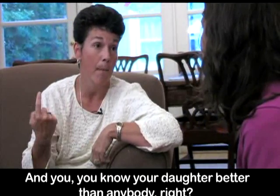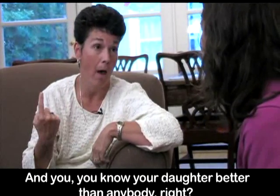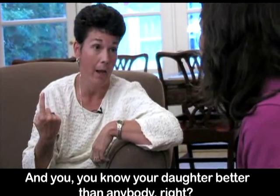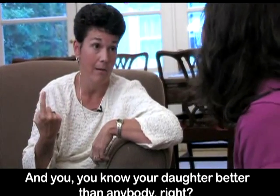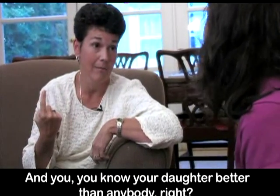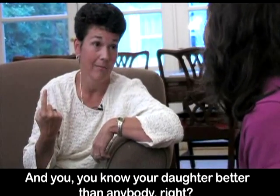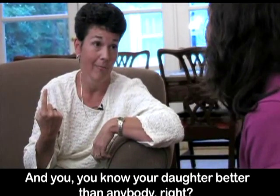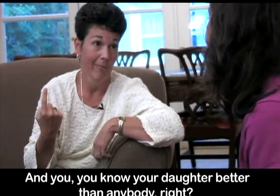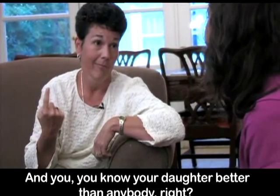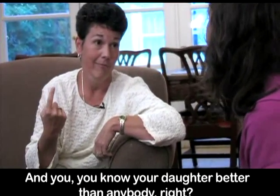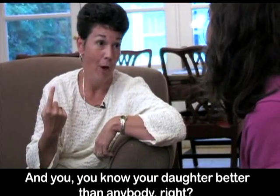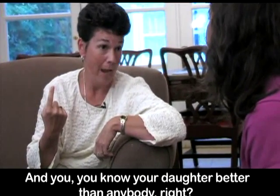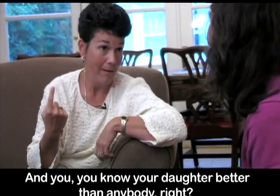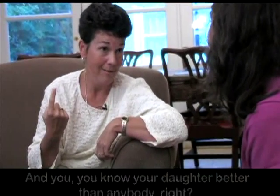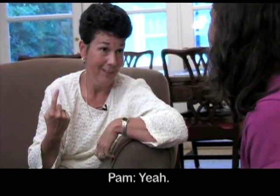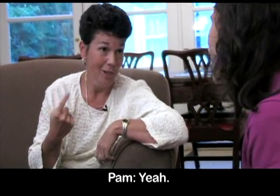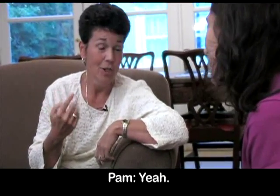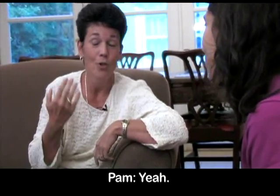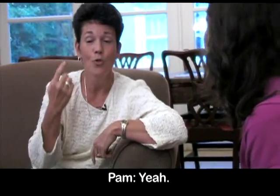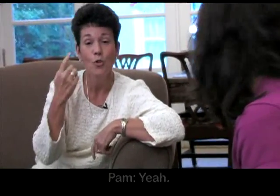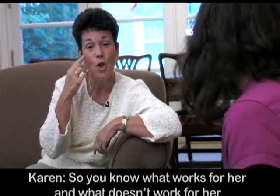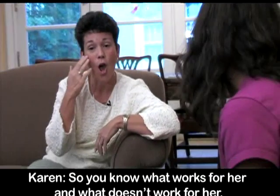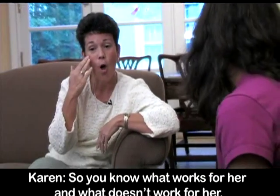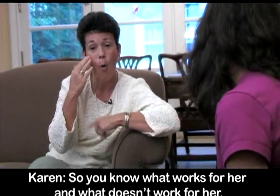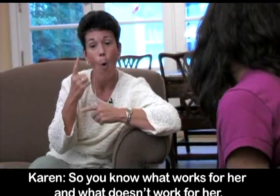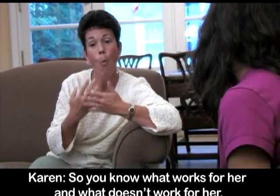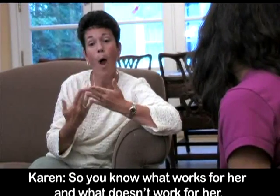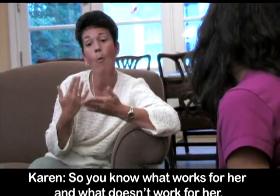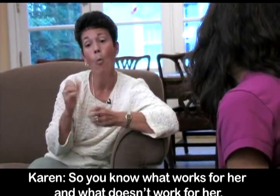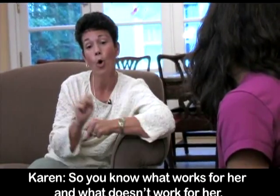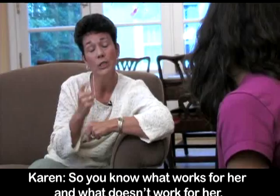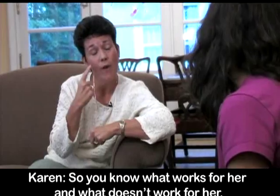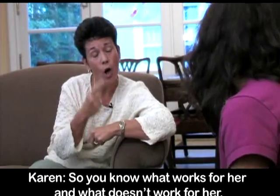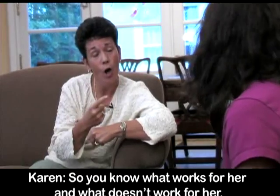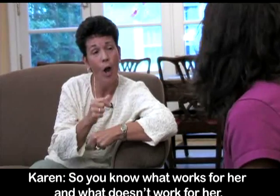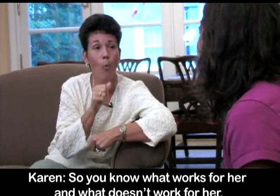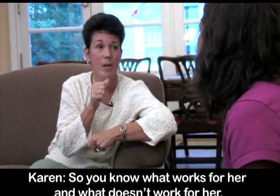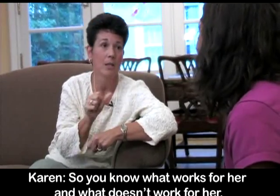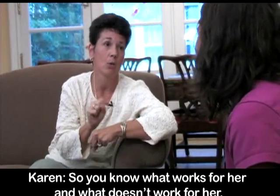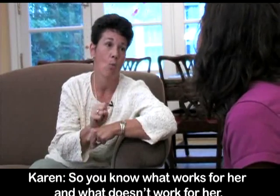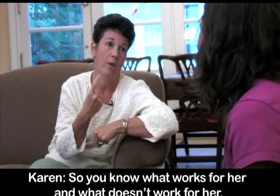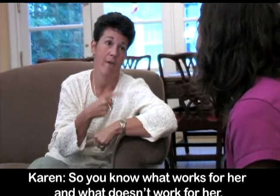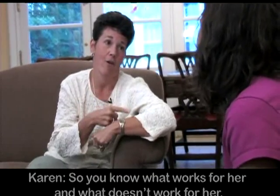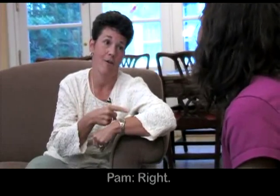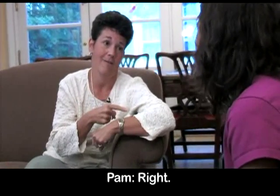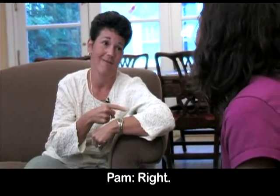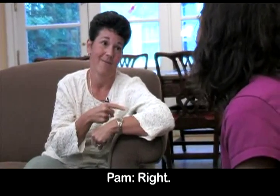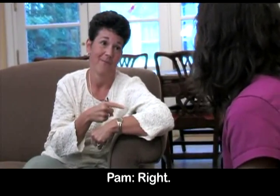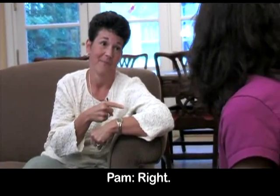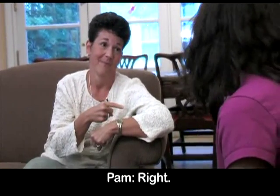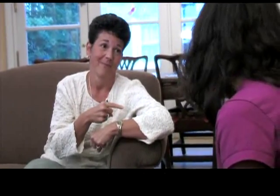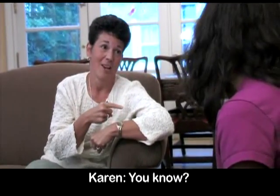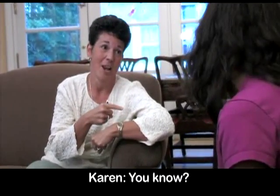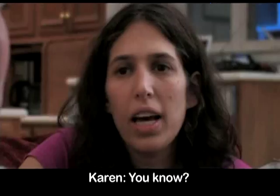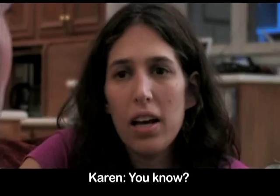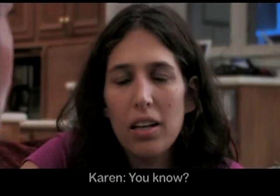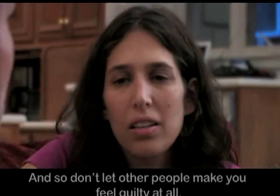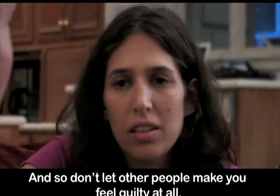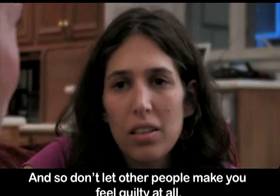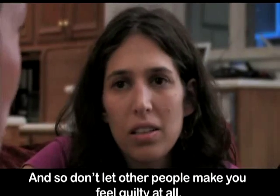anybody, right? So you know what works for her and what doesn't work for her. Right. You know, and so don't let